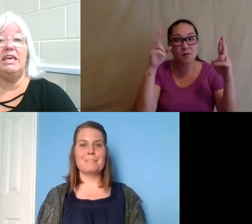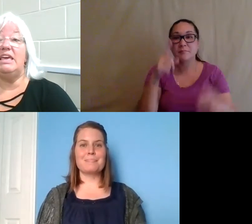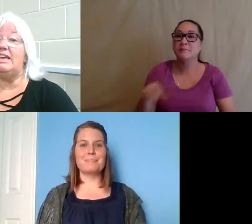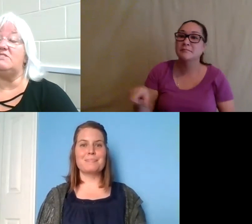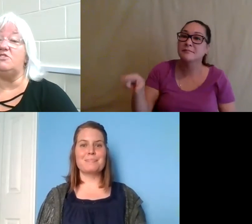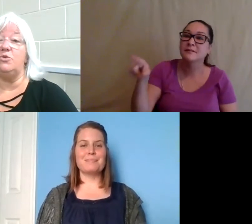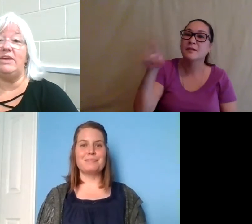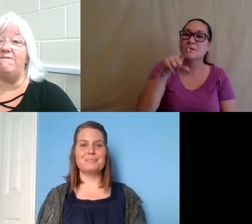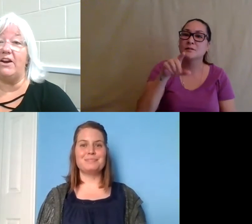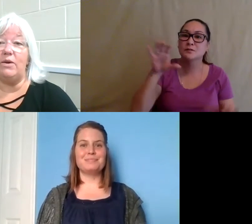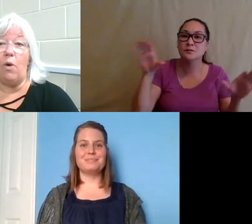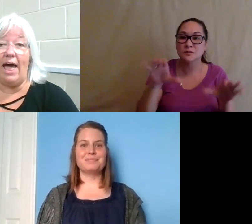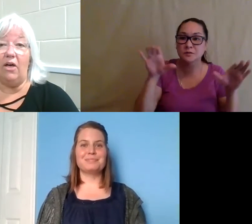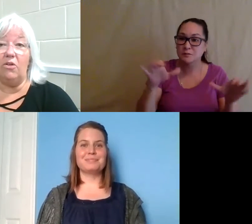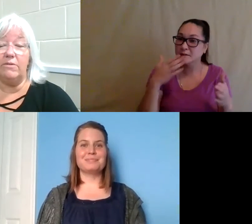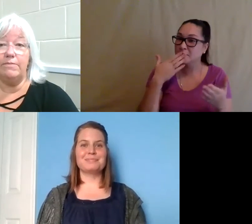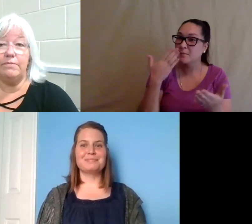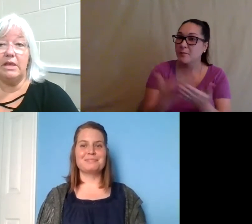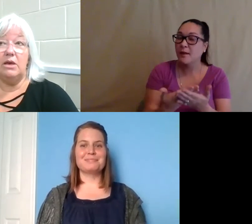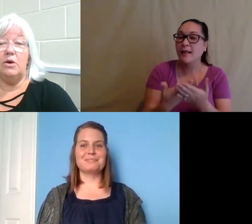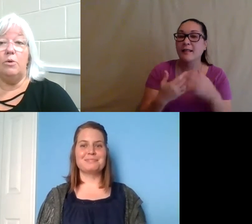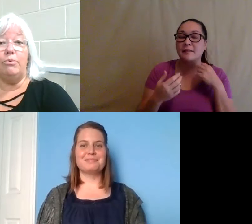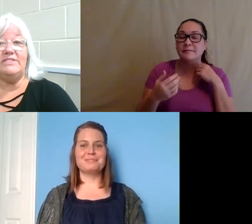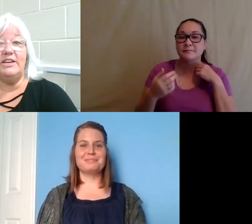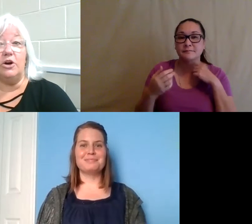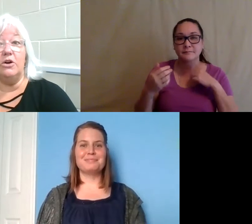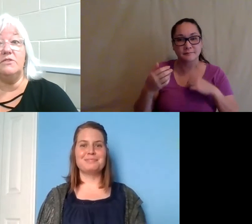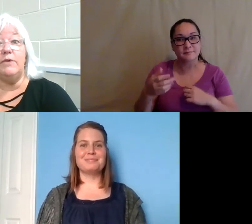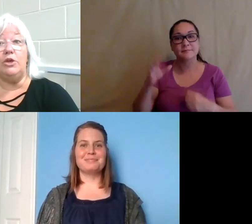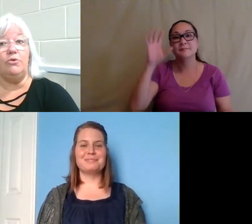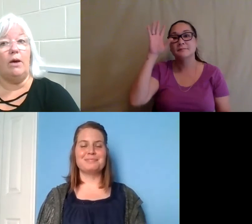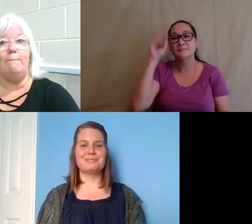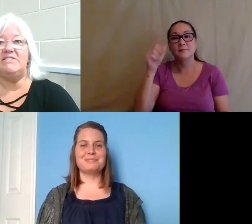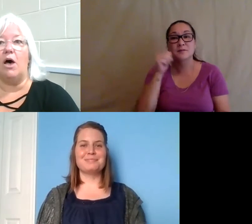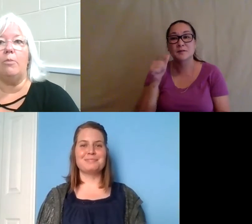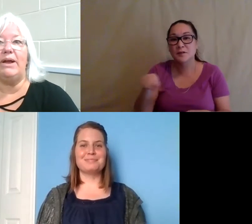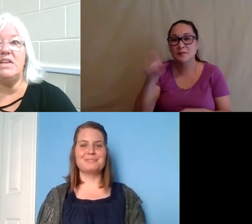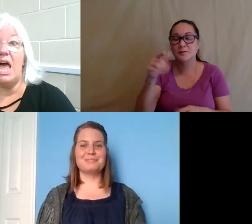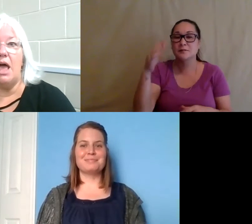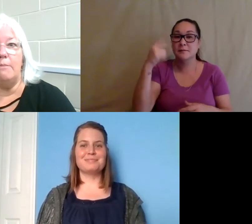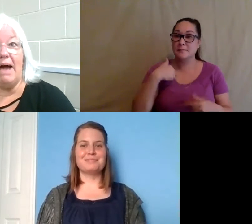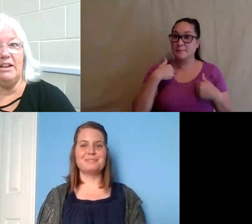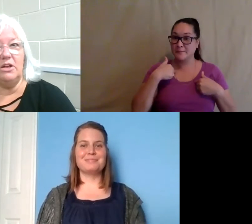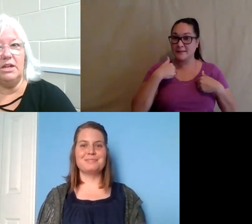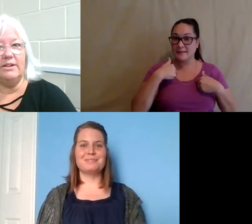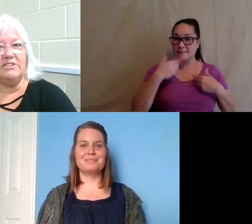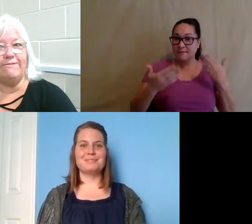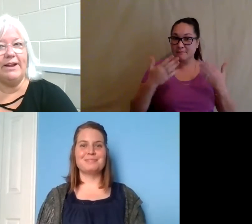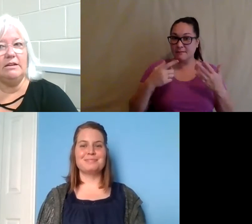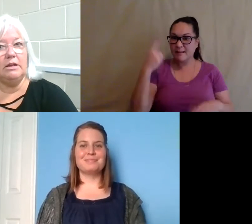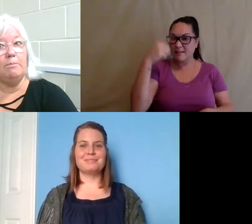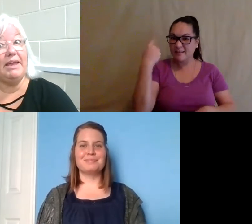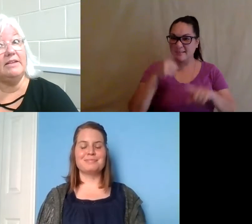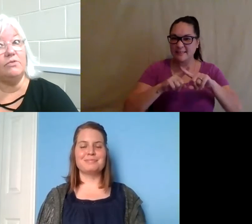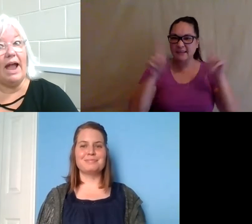everyone is doing very well. Boys and girls, you know, Miss Albritton might look a little